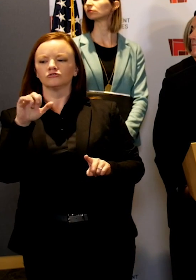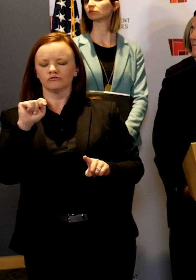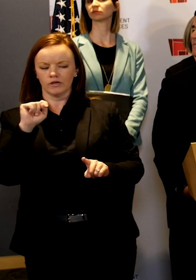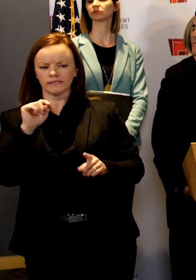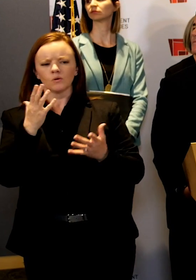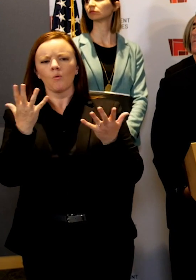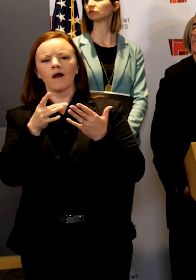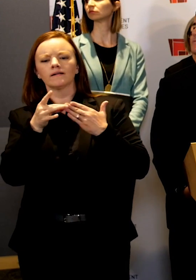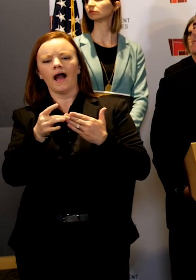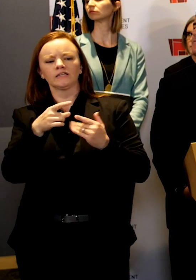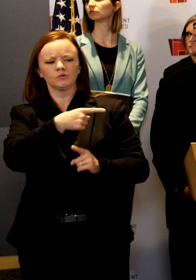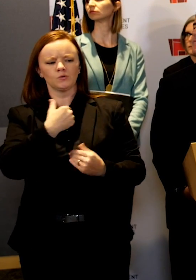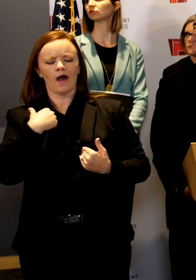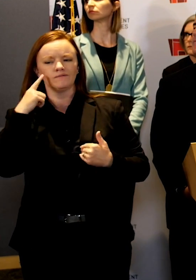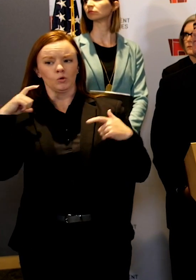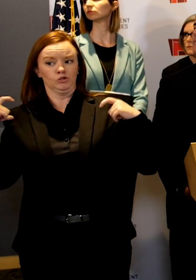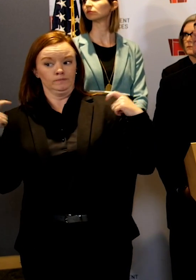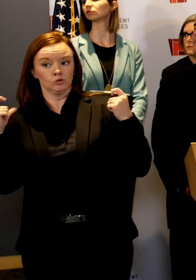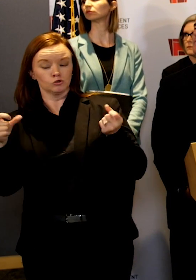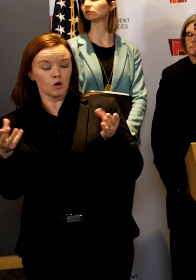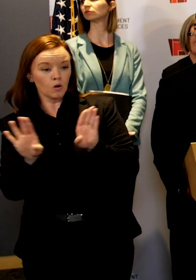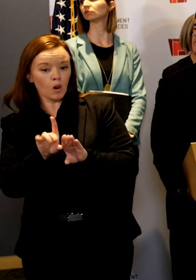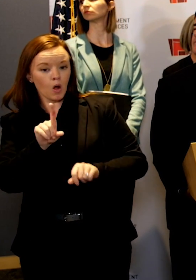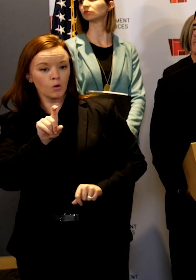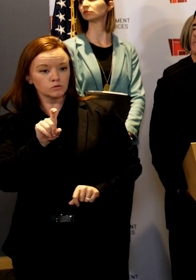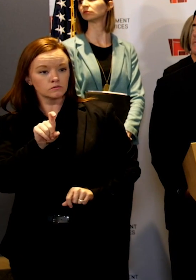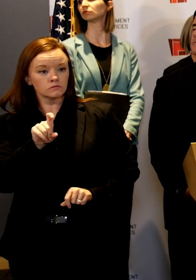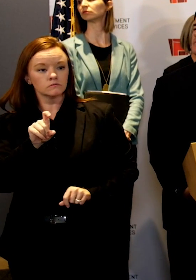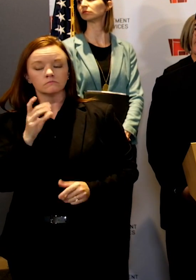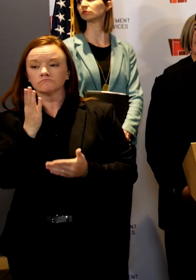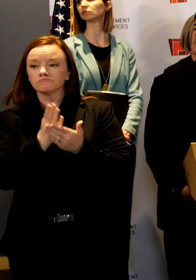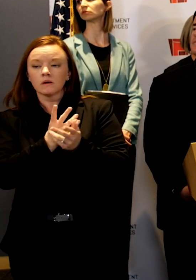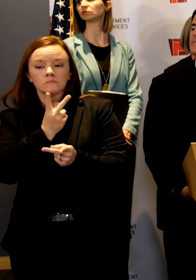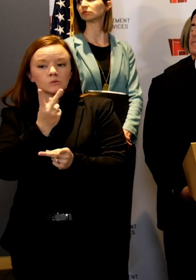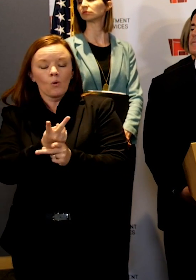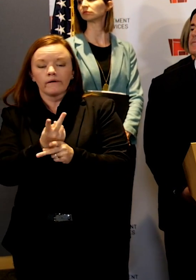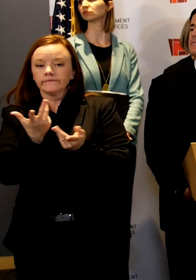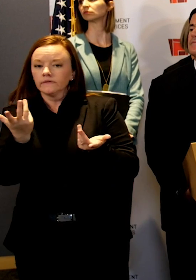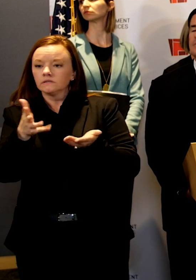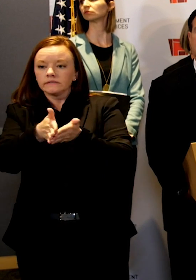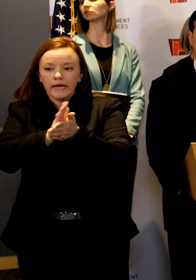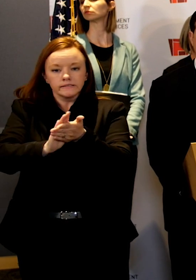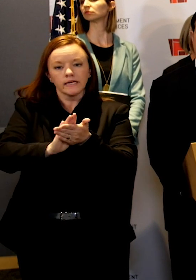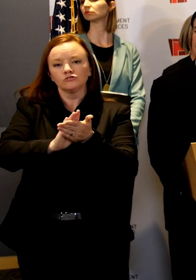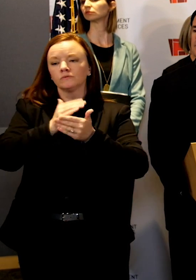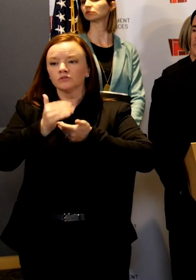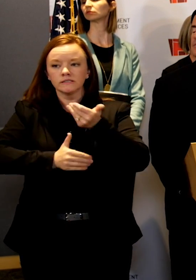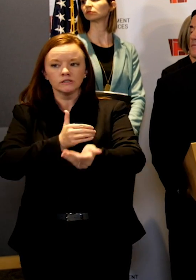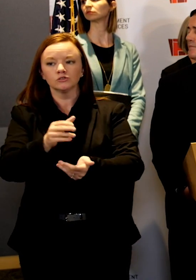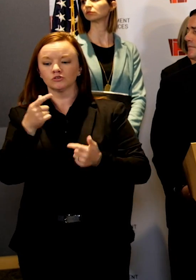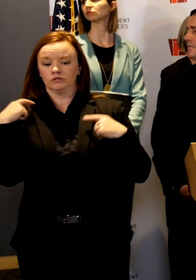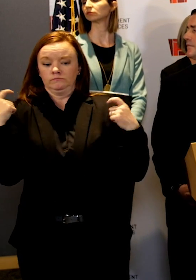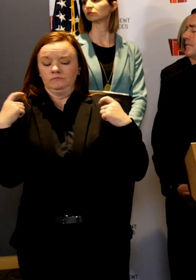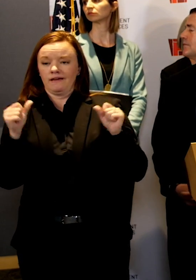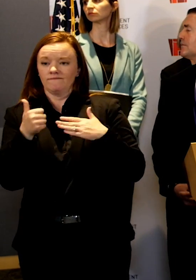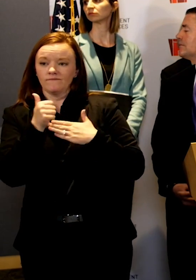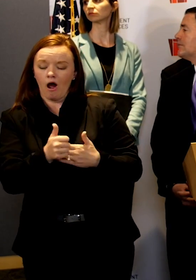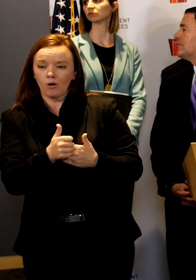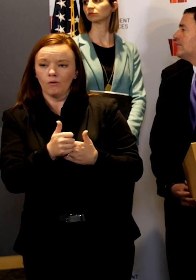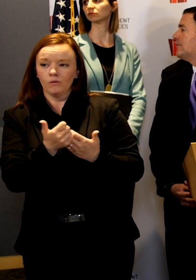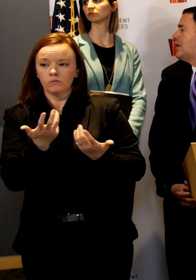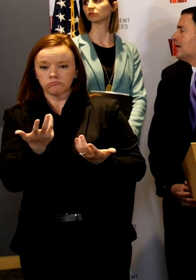for gyms? Should they be closing down at this point? Are there some sort of sanitation procedures they could follow, gymnasium?